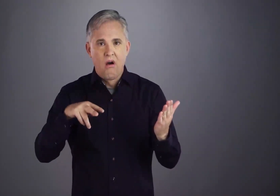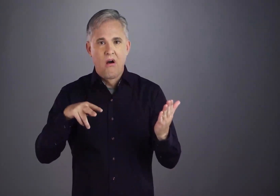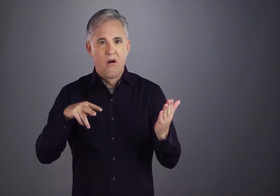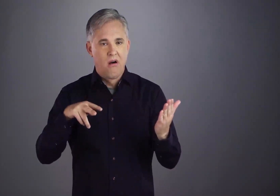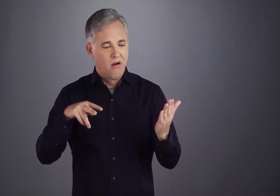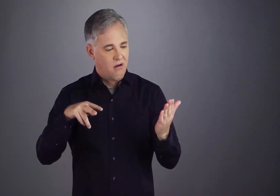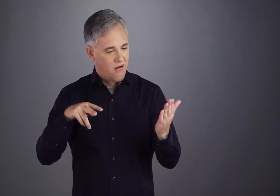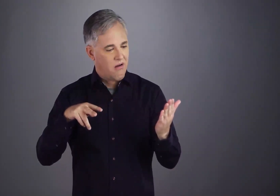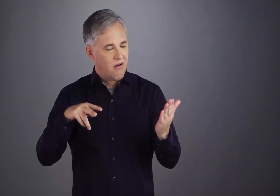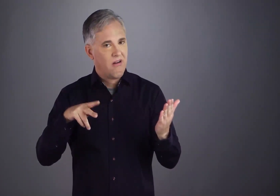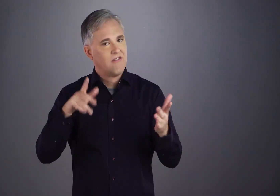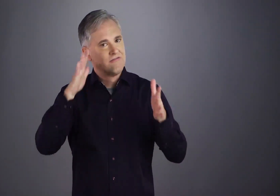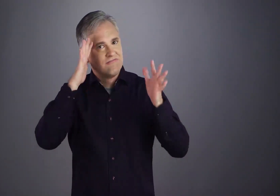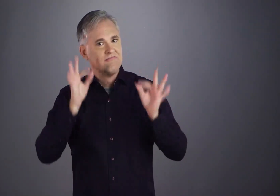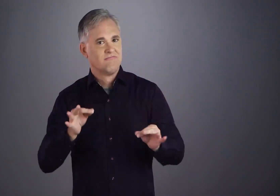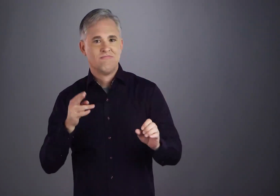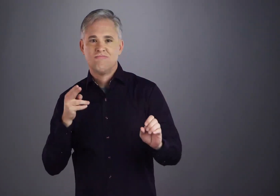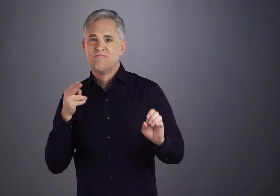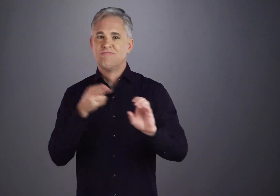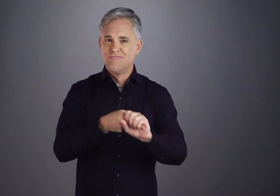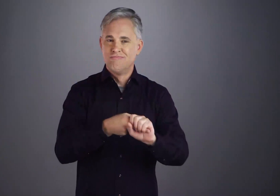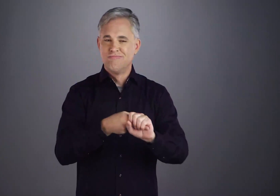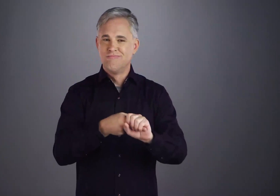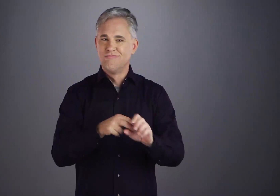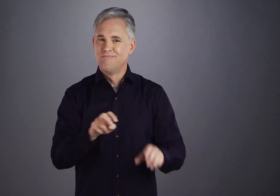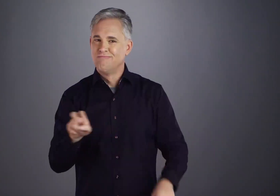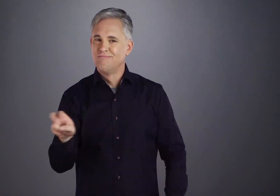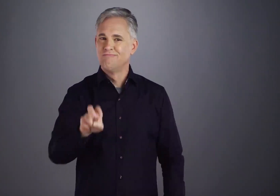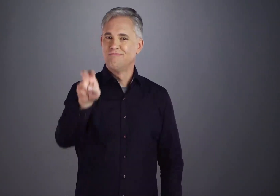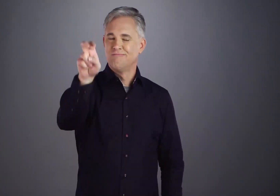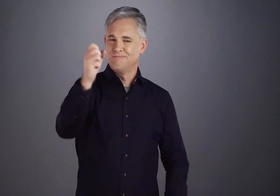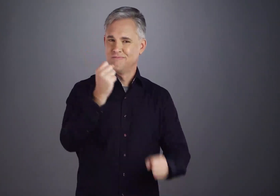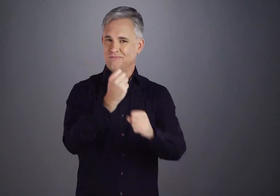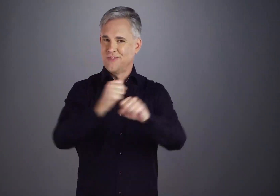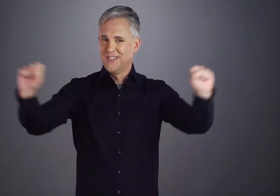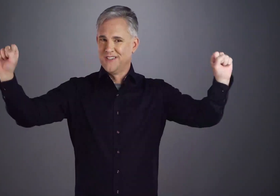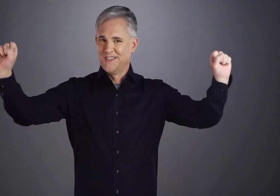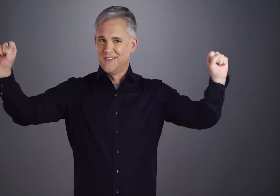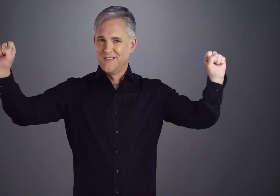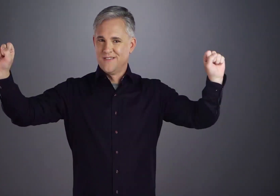this book, and will presently join us on the high road to a new freedom.